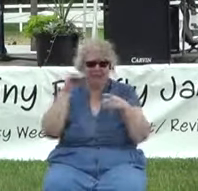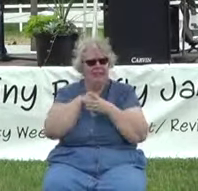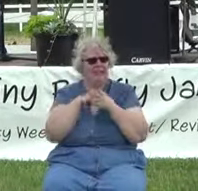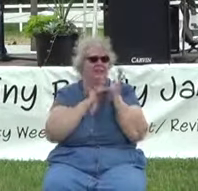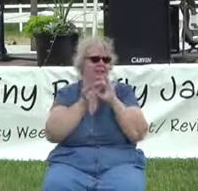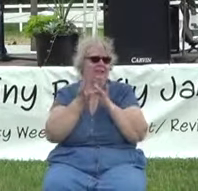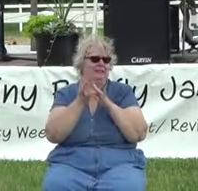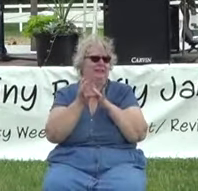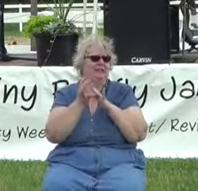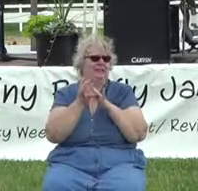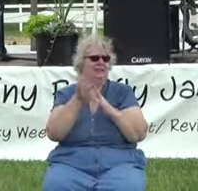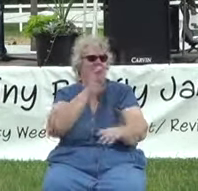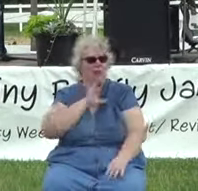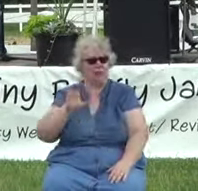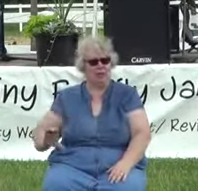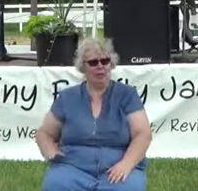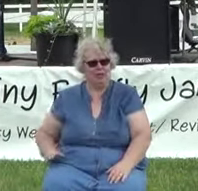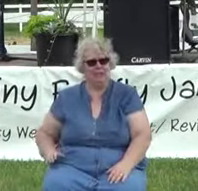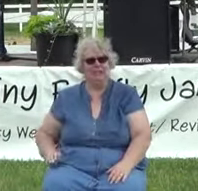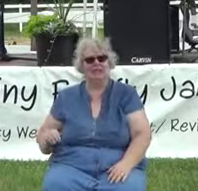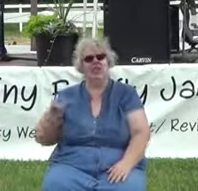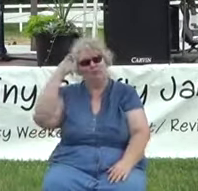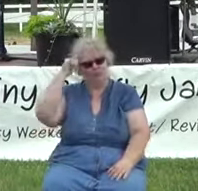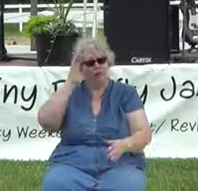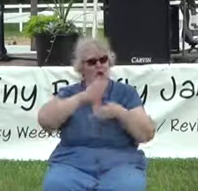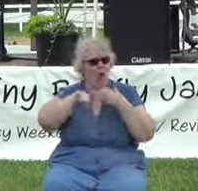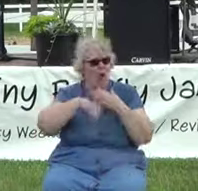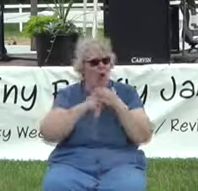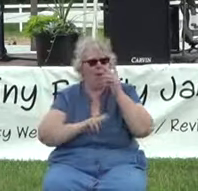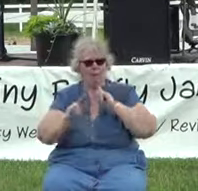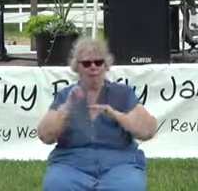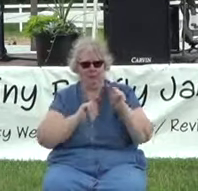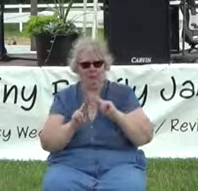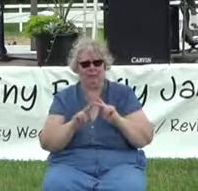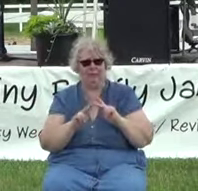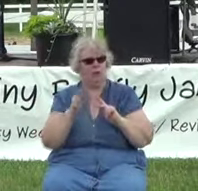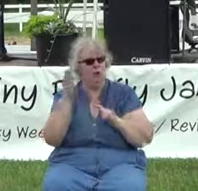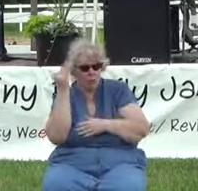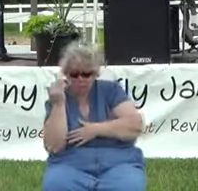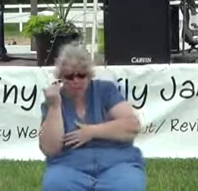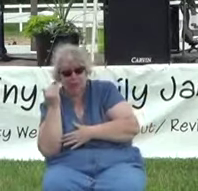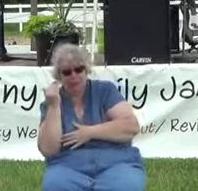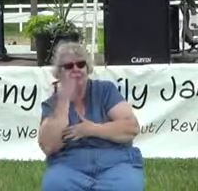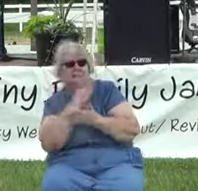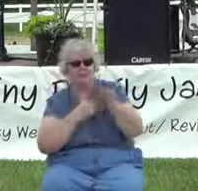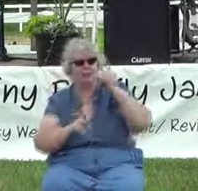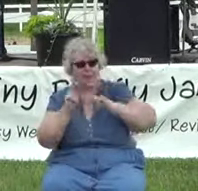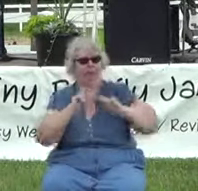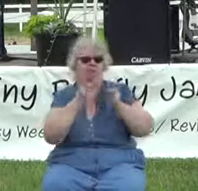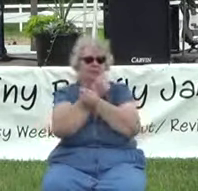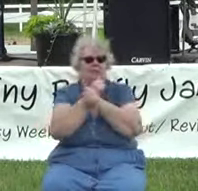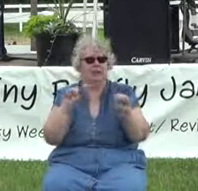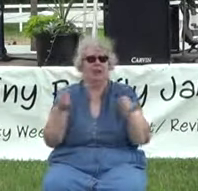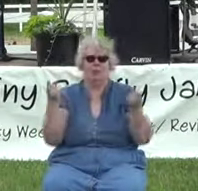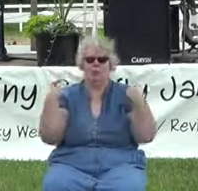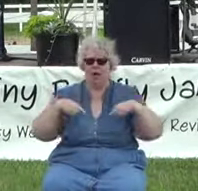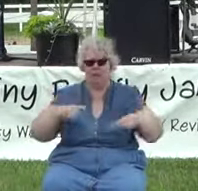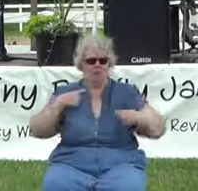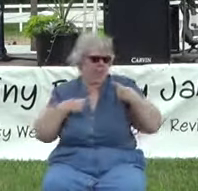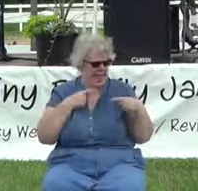all things for all people so that some might be saved. While we're here arguing